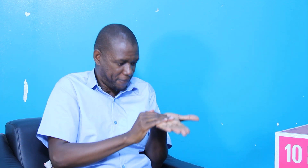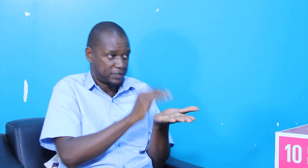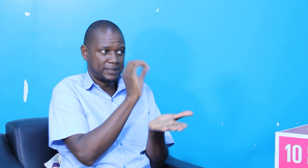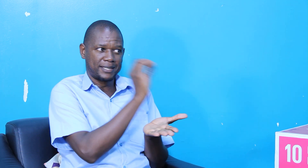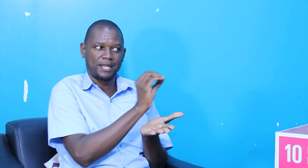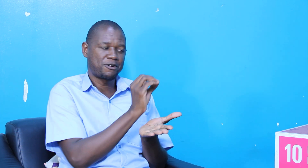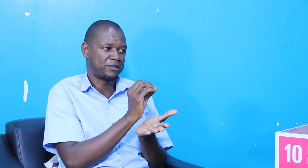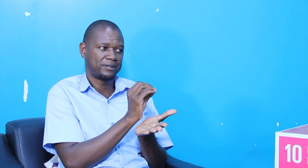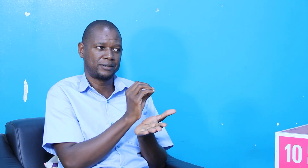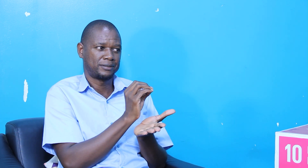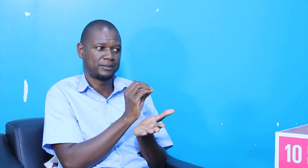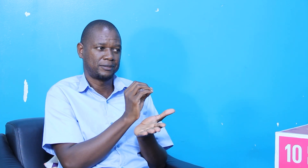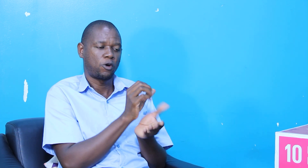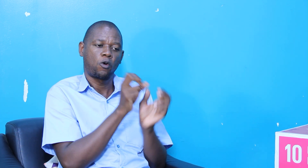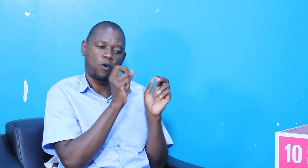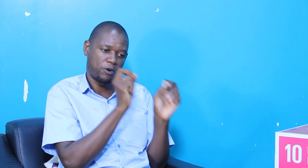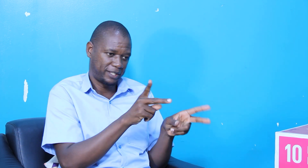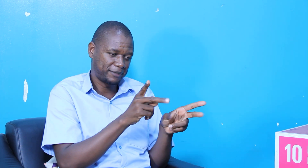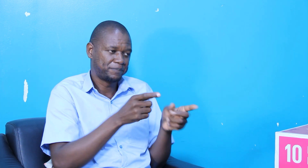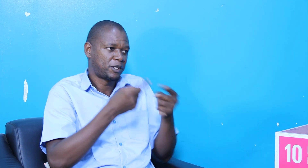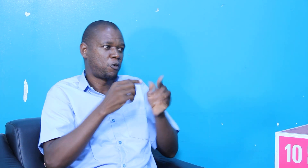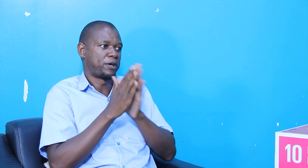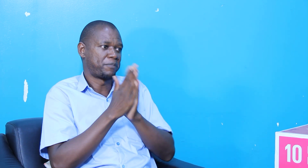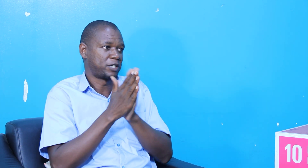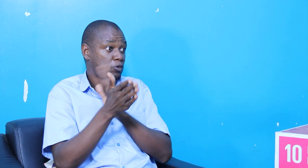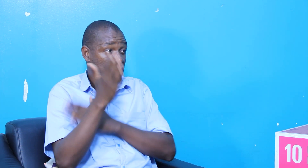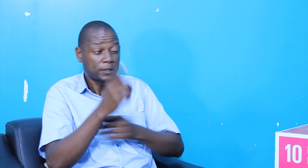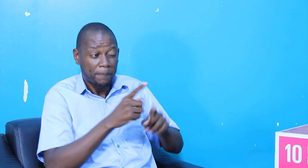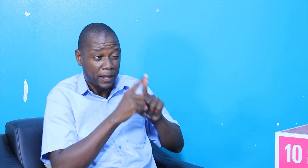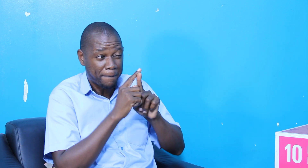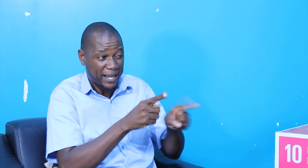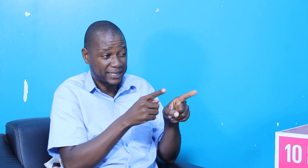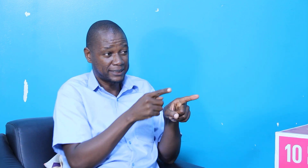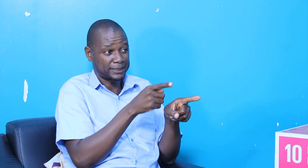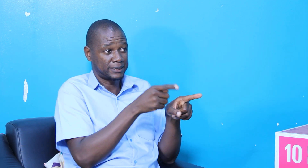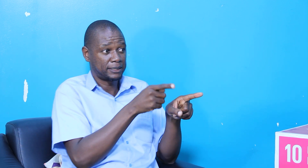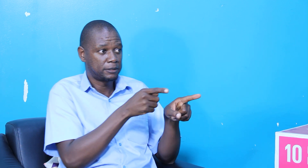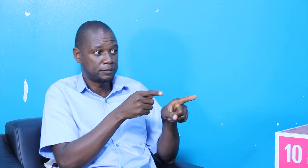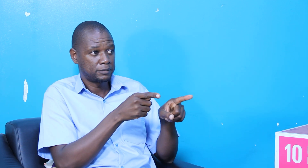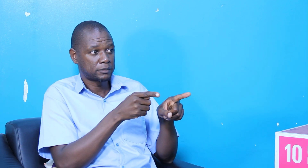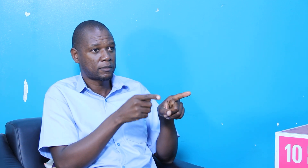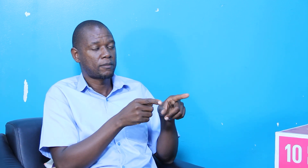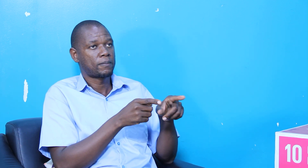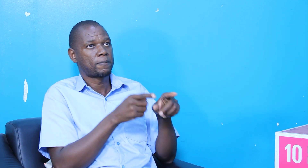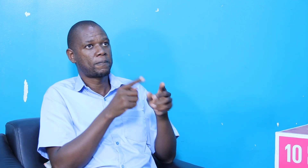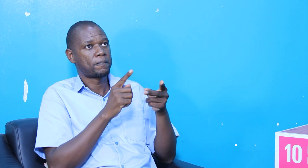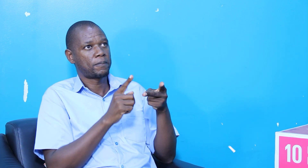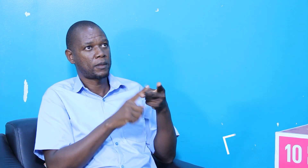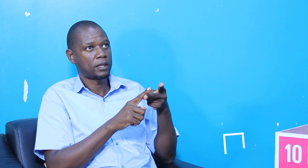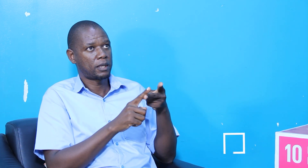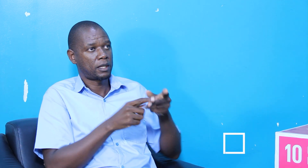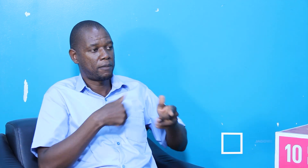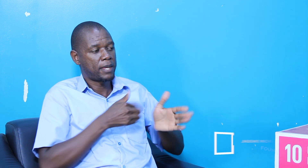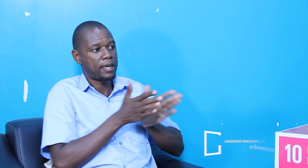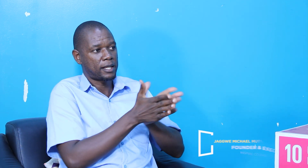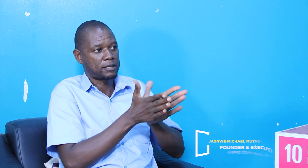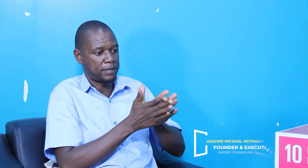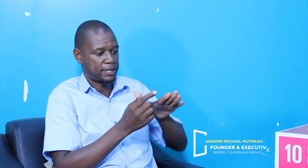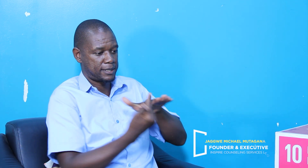is about observing. It's not about how you can reduce HIV/AIDS to 0, but to